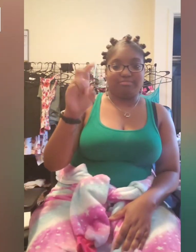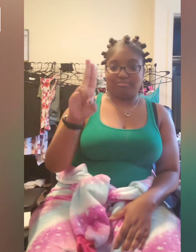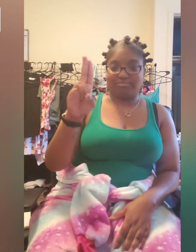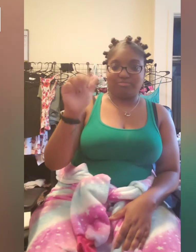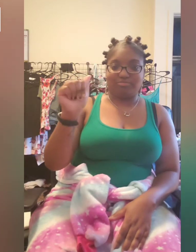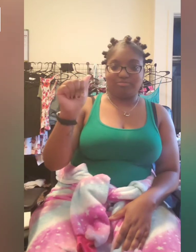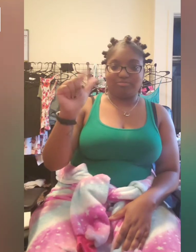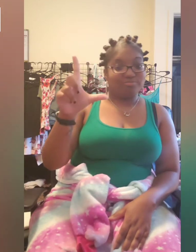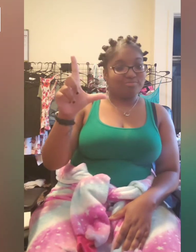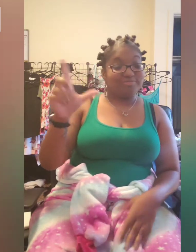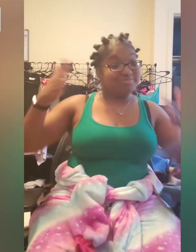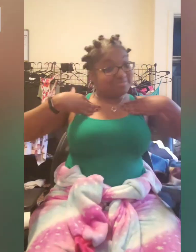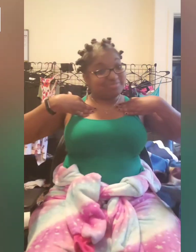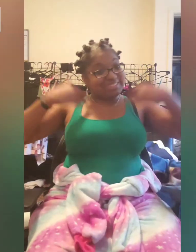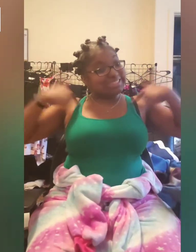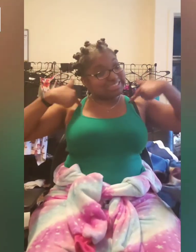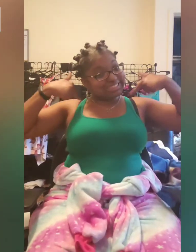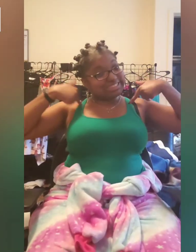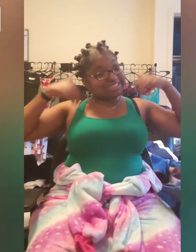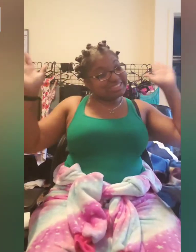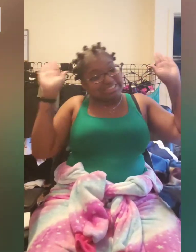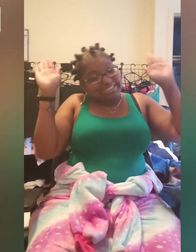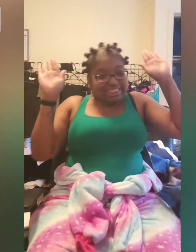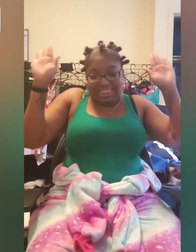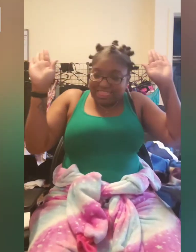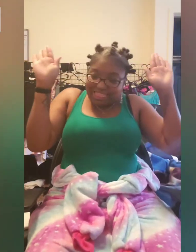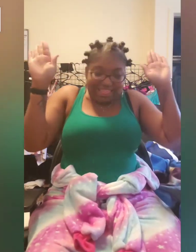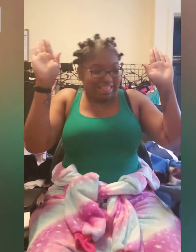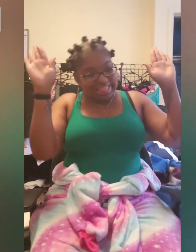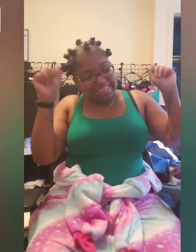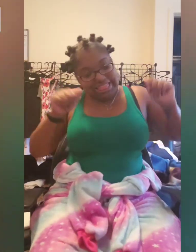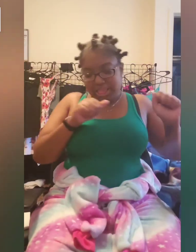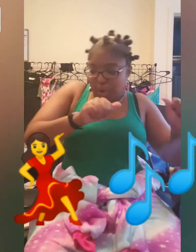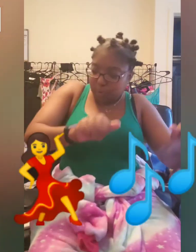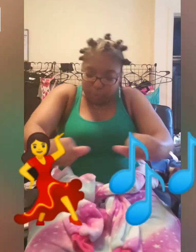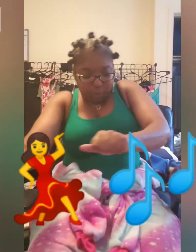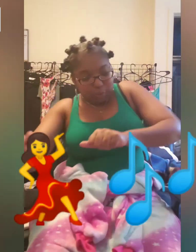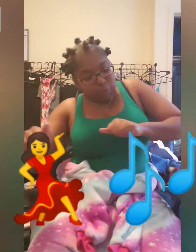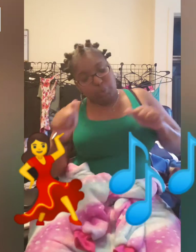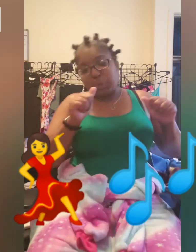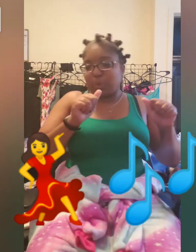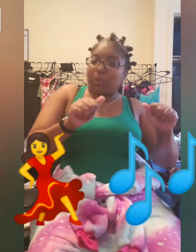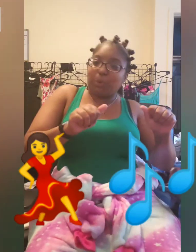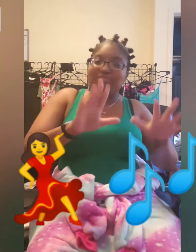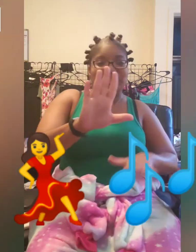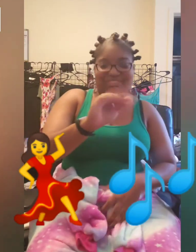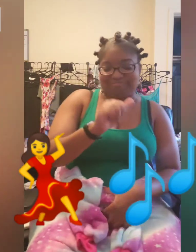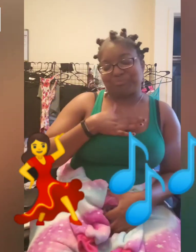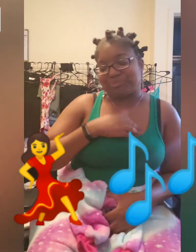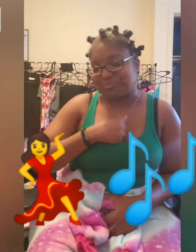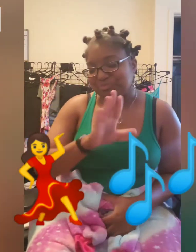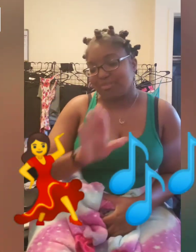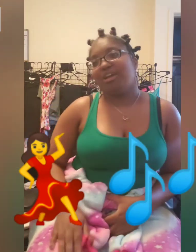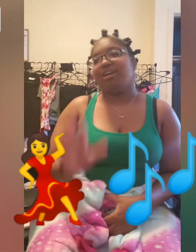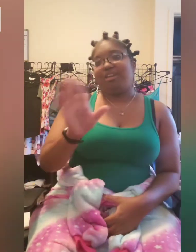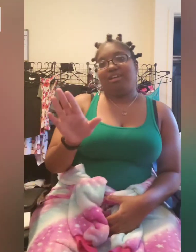are the bisexuals, me, yes, hey, go us, go us, my bad.